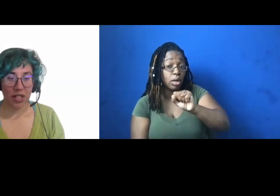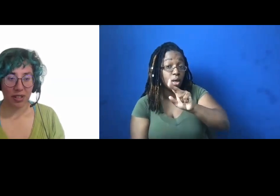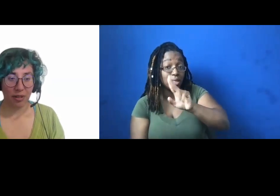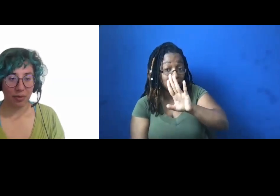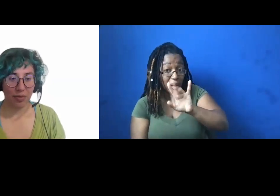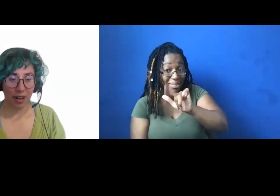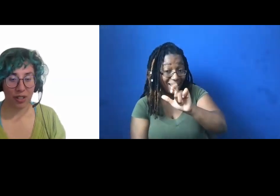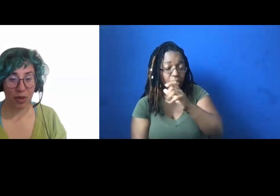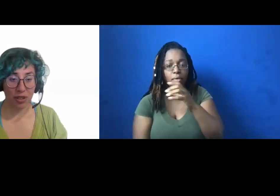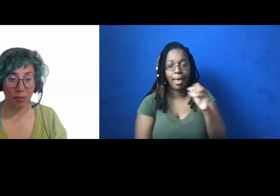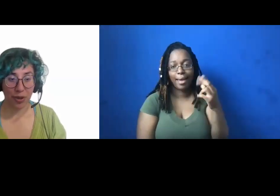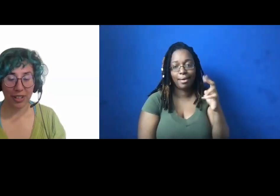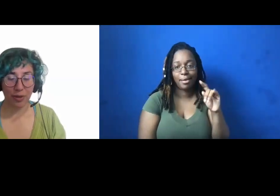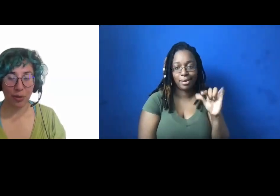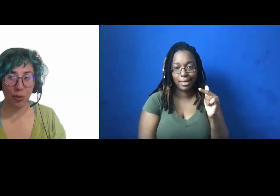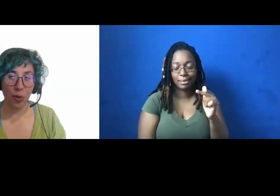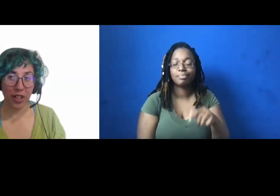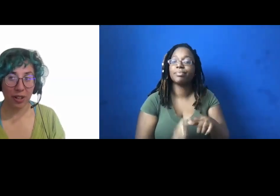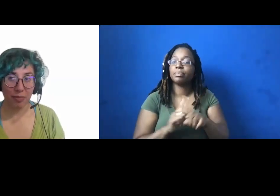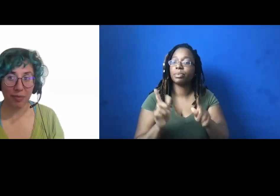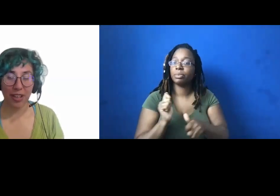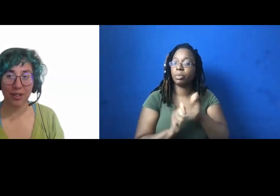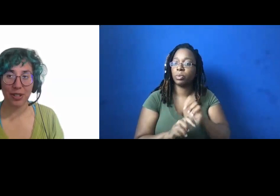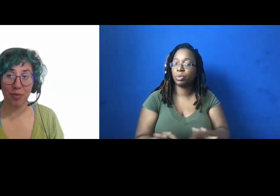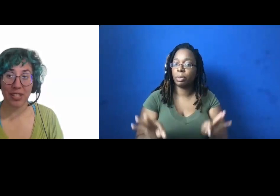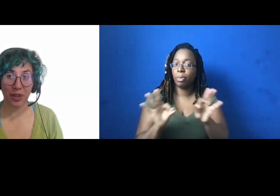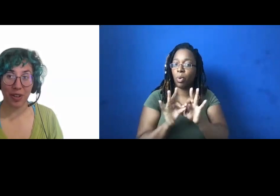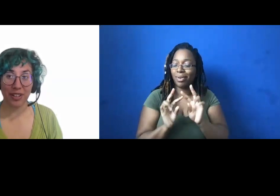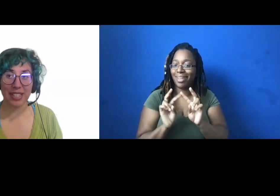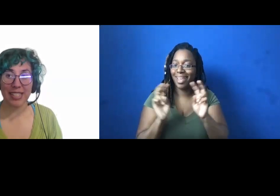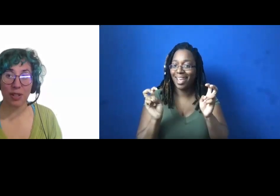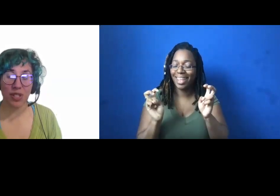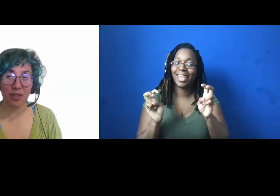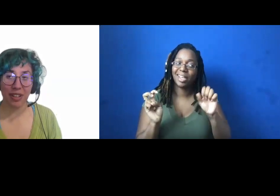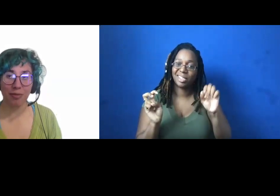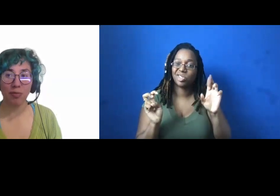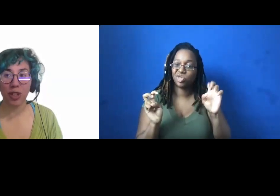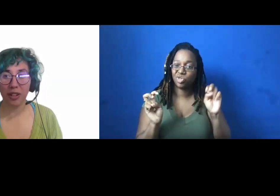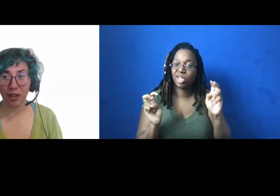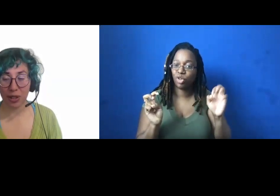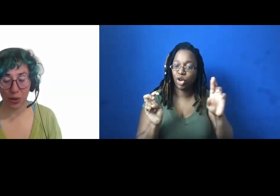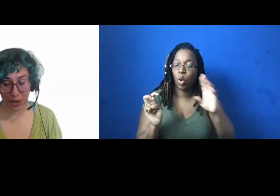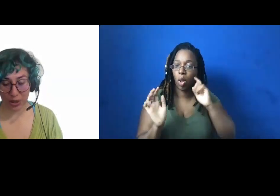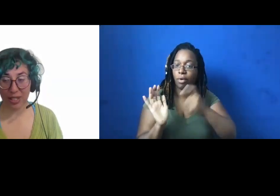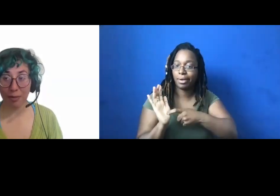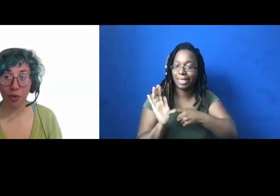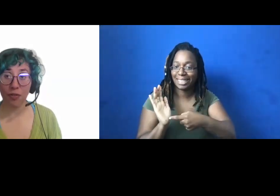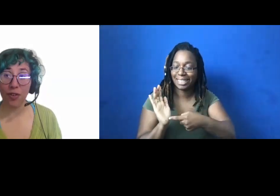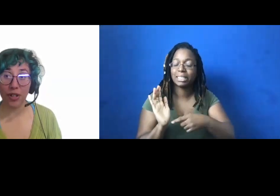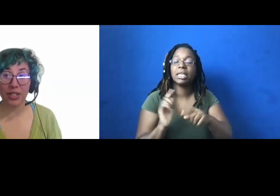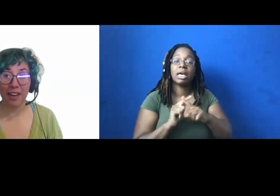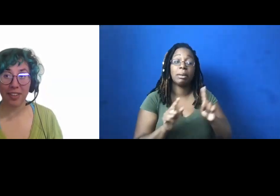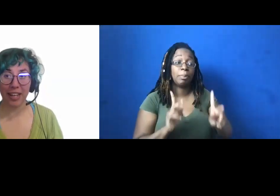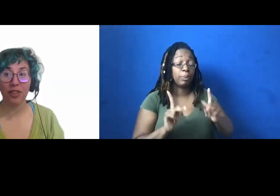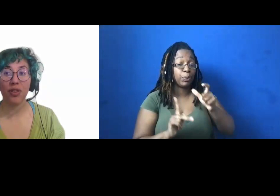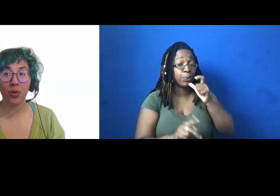Headings that are especially important will be understood by screen readers, and some screen readers users